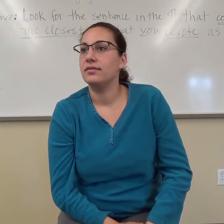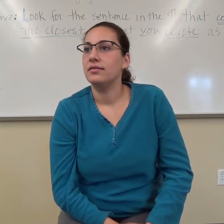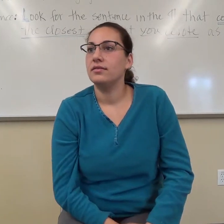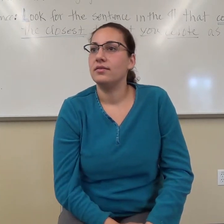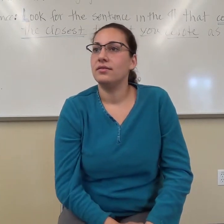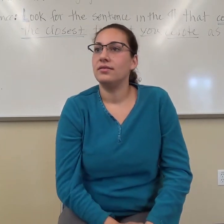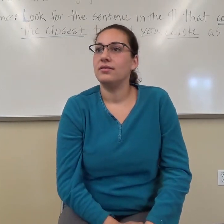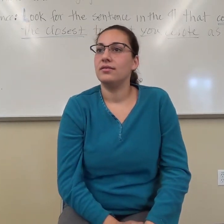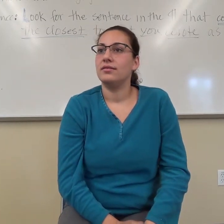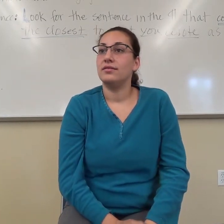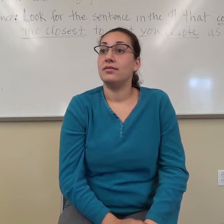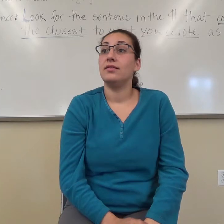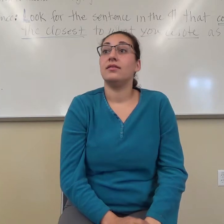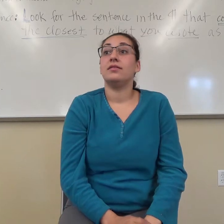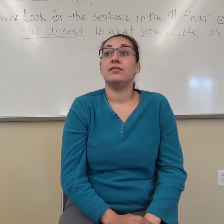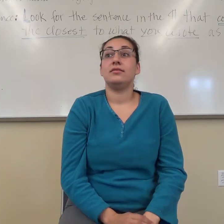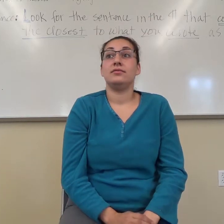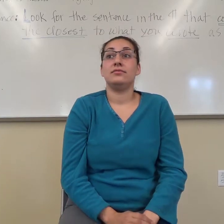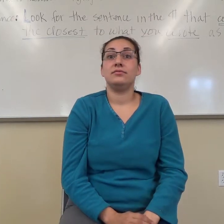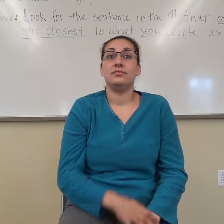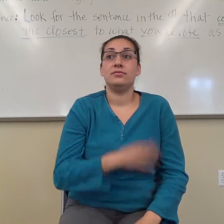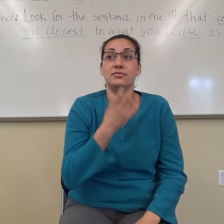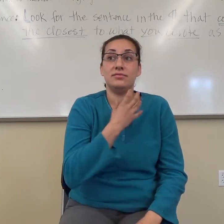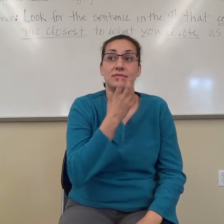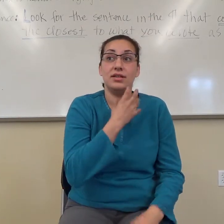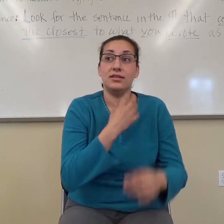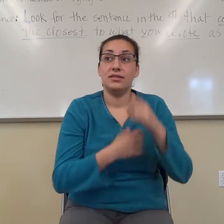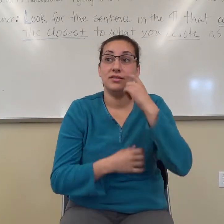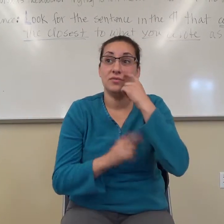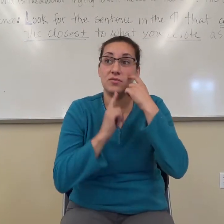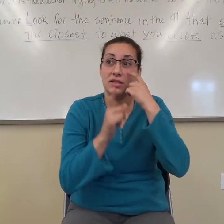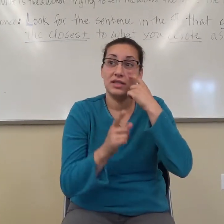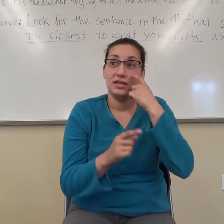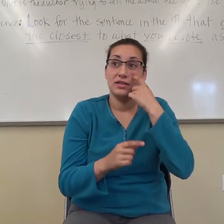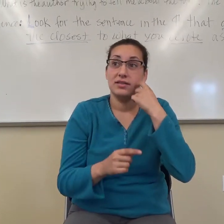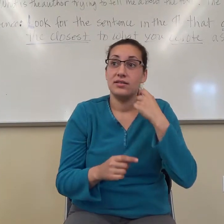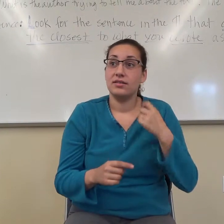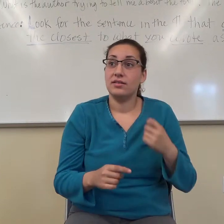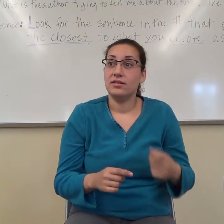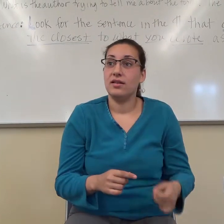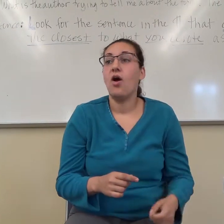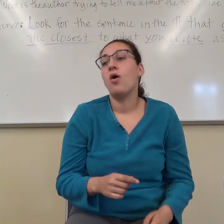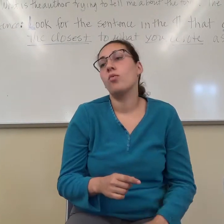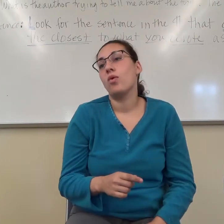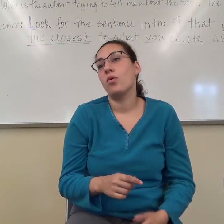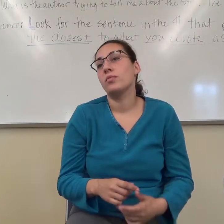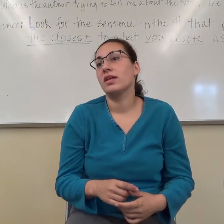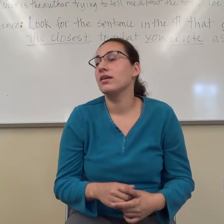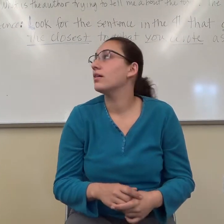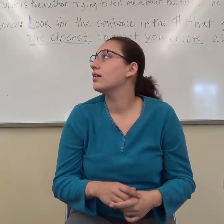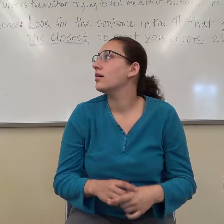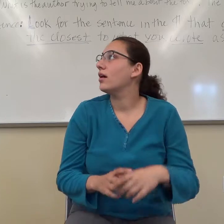the same thing, okay? And he was burned at the stake. What does that